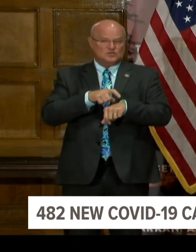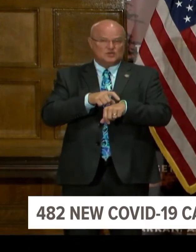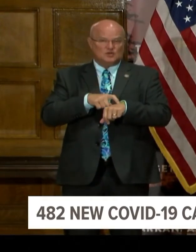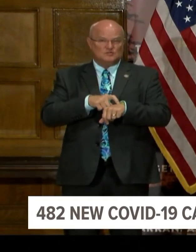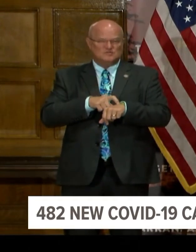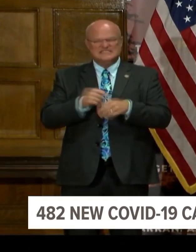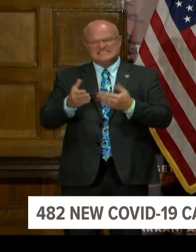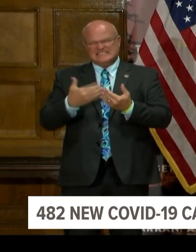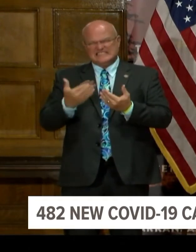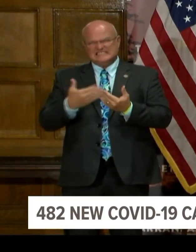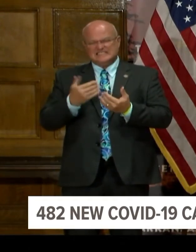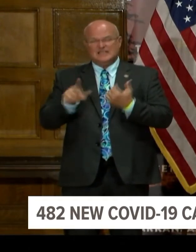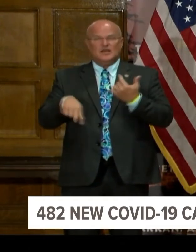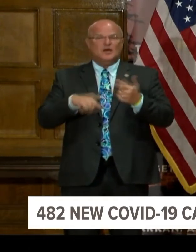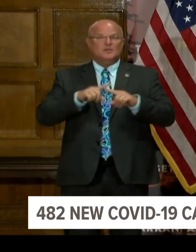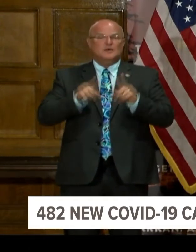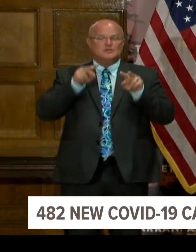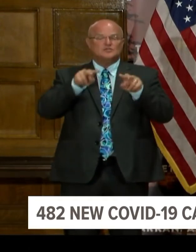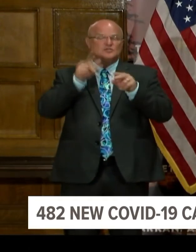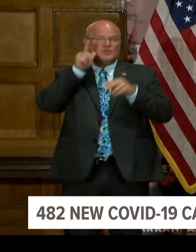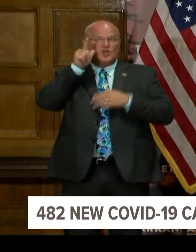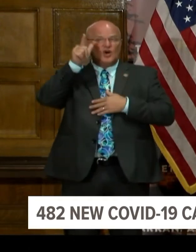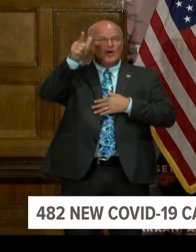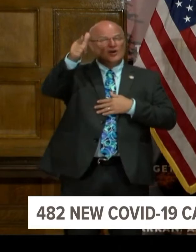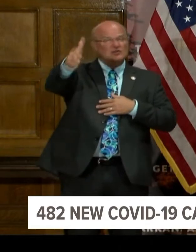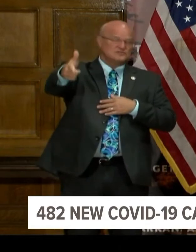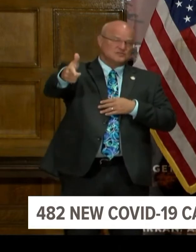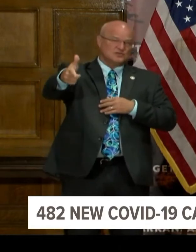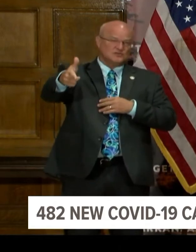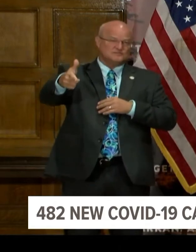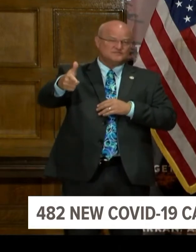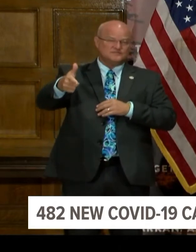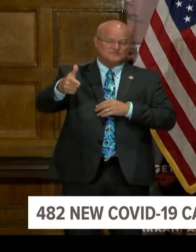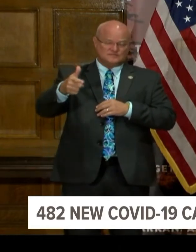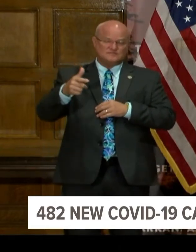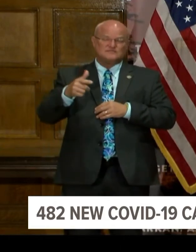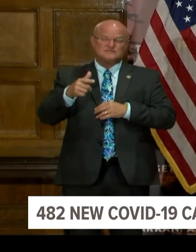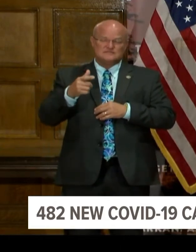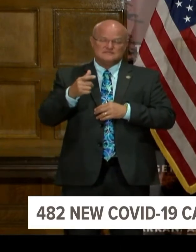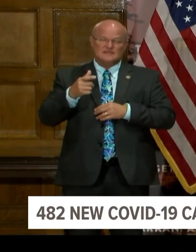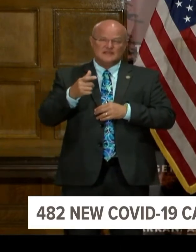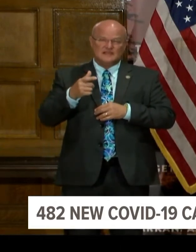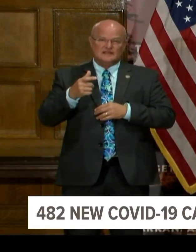is fairly easy. Whenever you look at the long term, it's